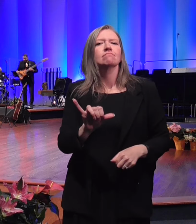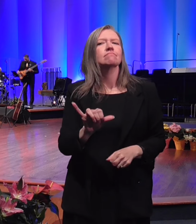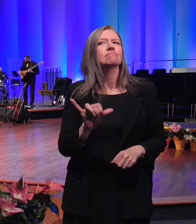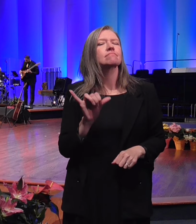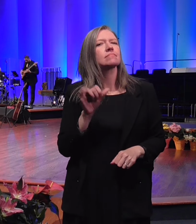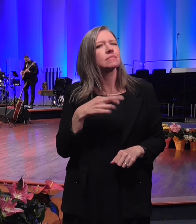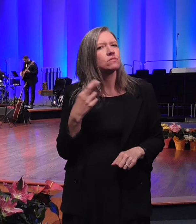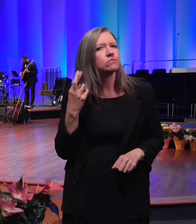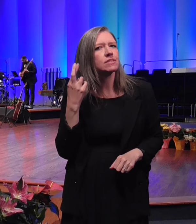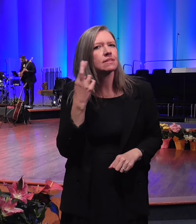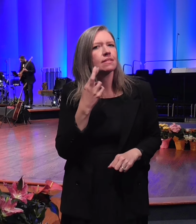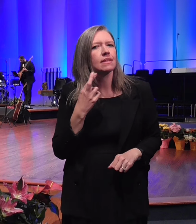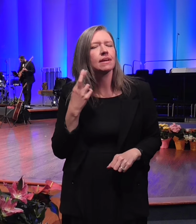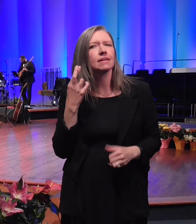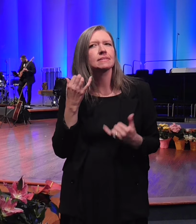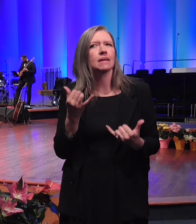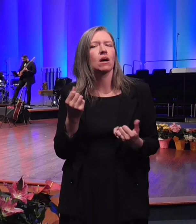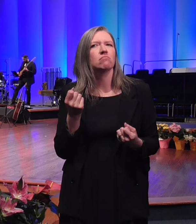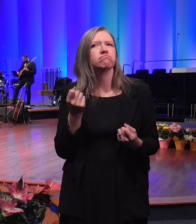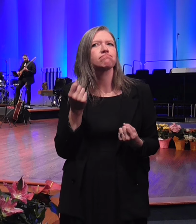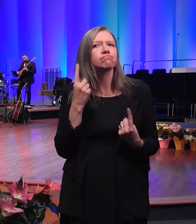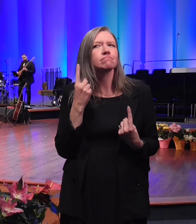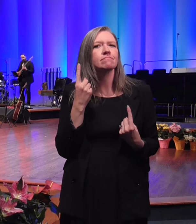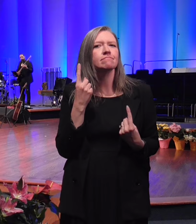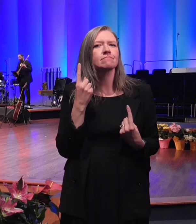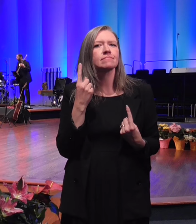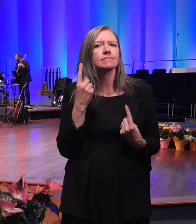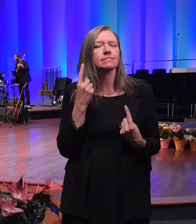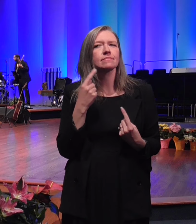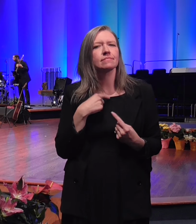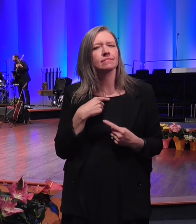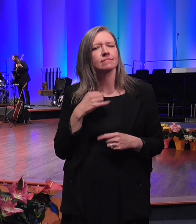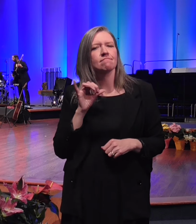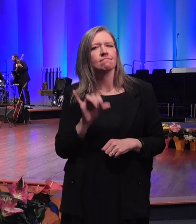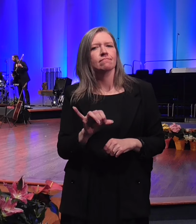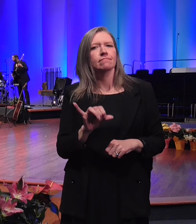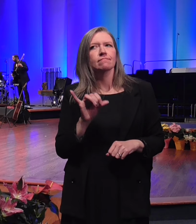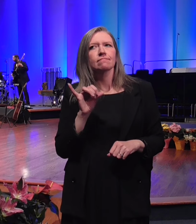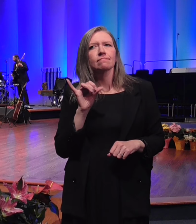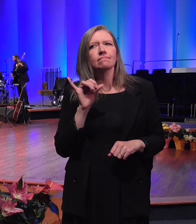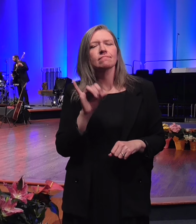I realize now. I realize.